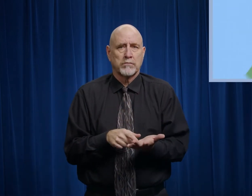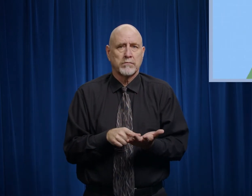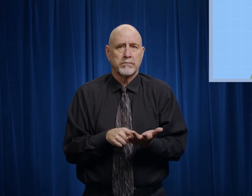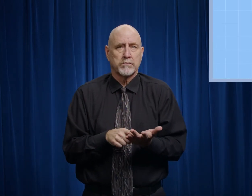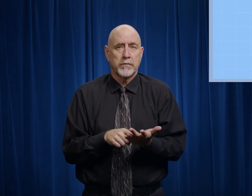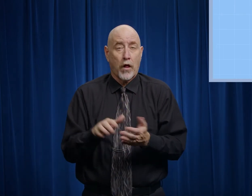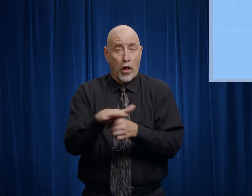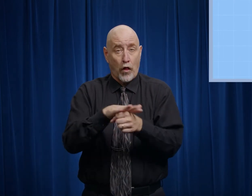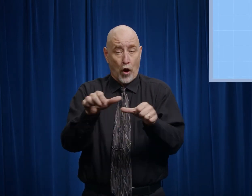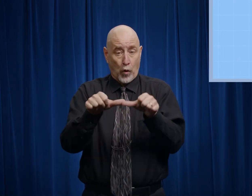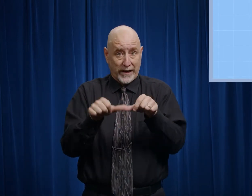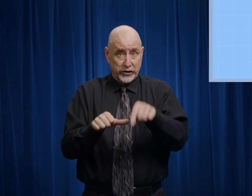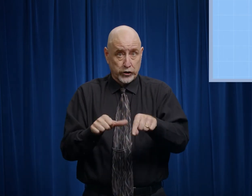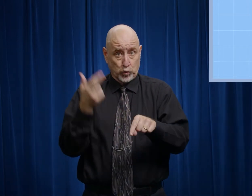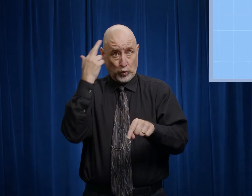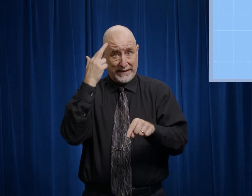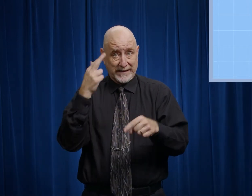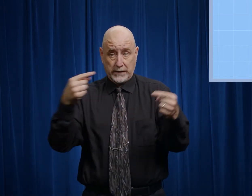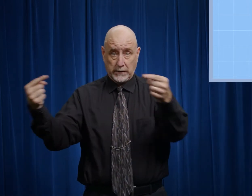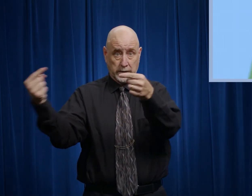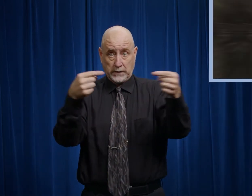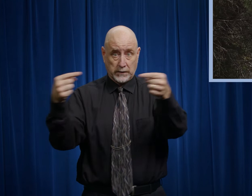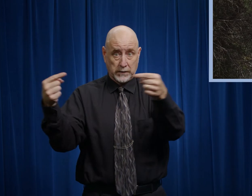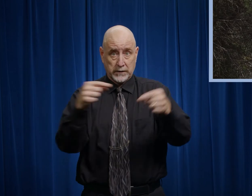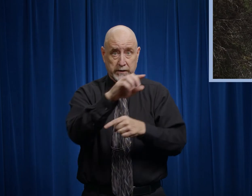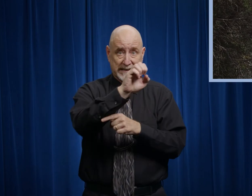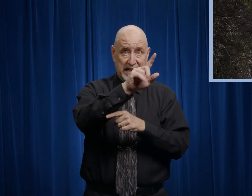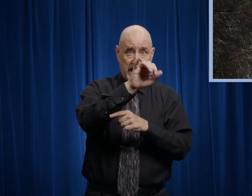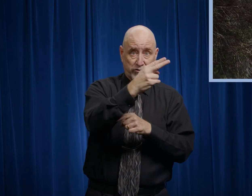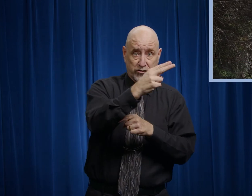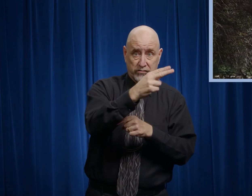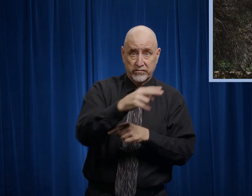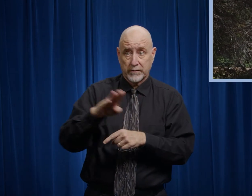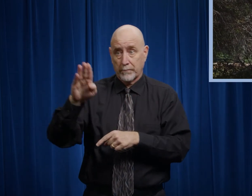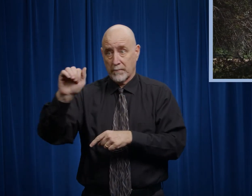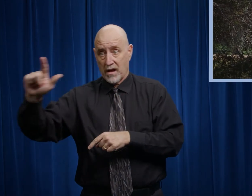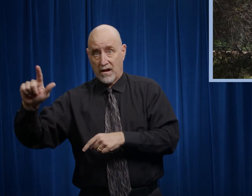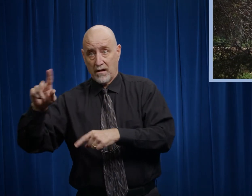The location and reason for the duel are in perfect harmony with the